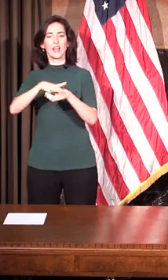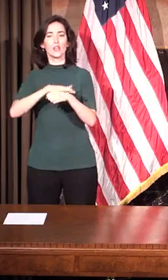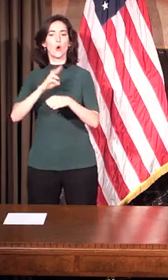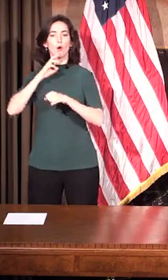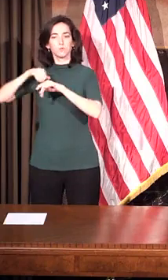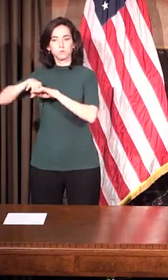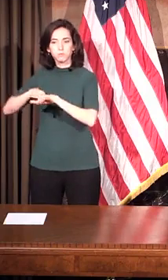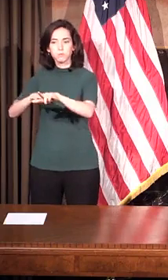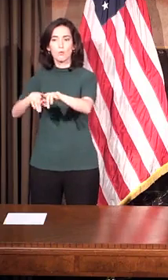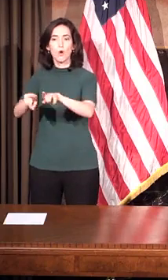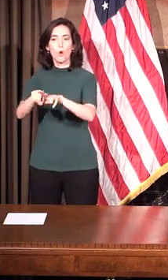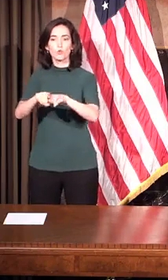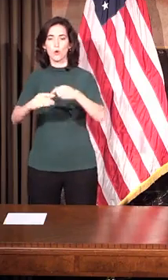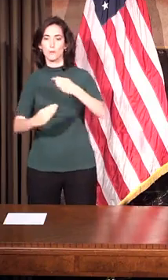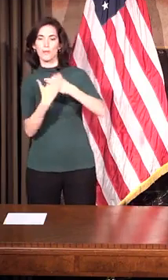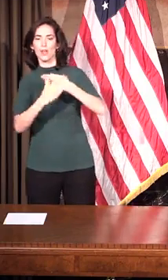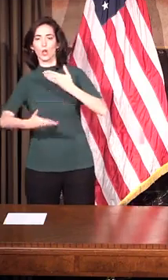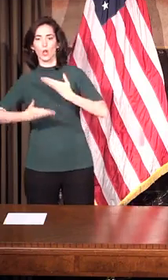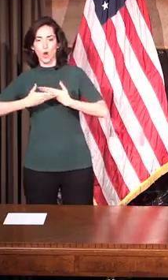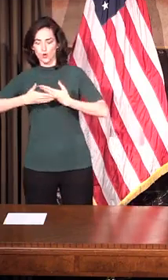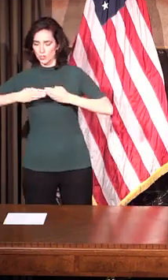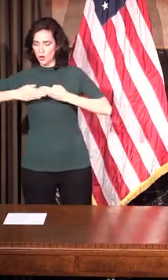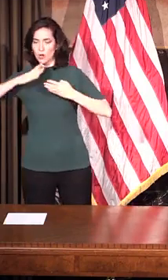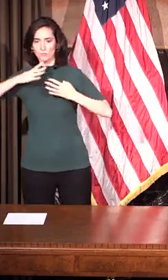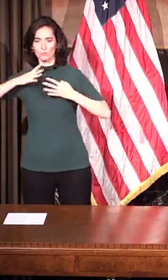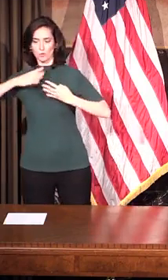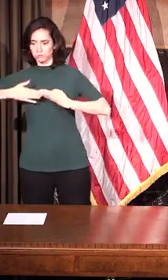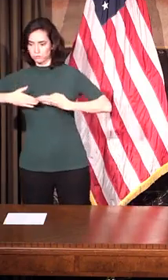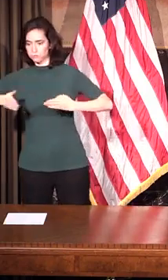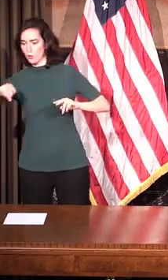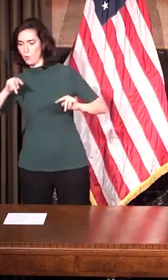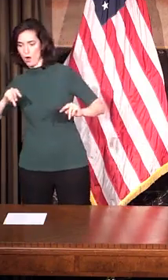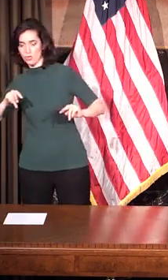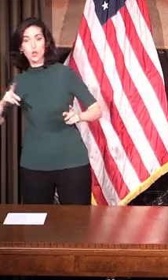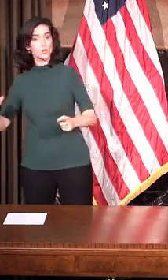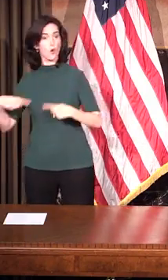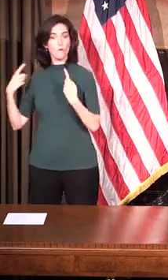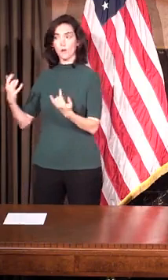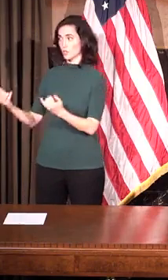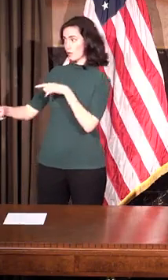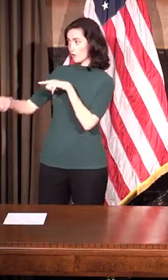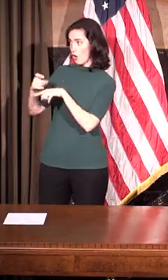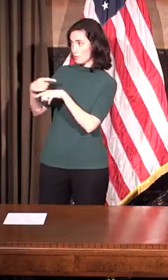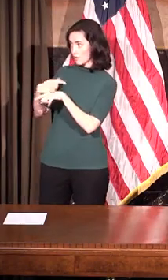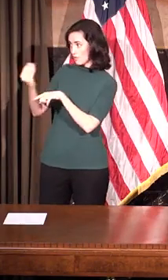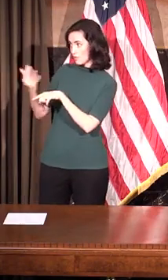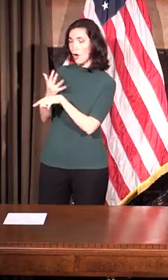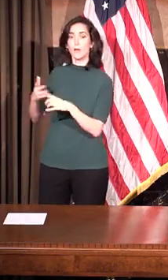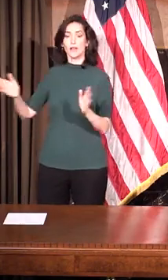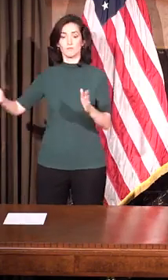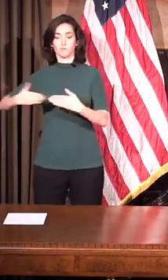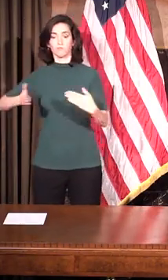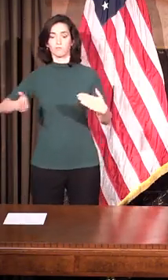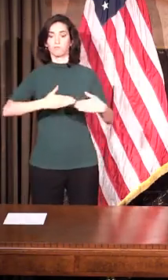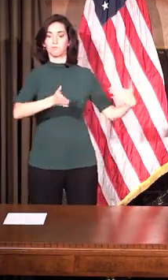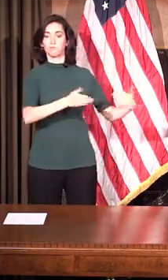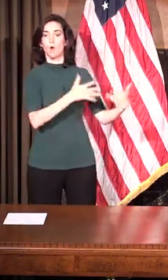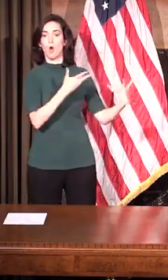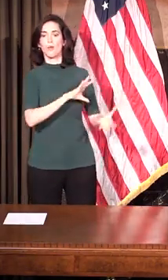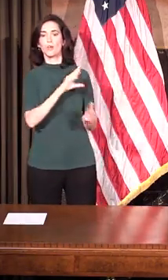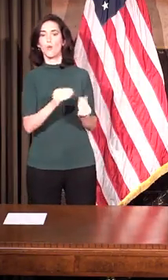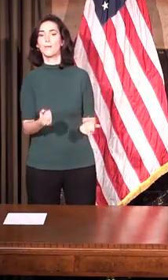state. As of my call earlier today, 181 gates have already been closed.